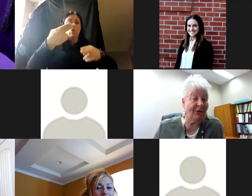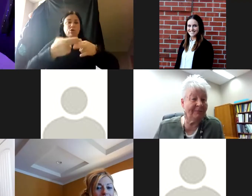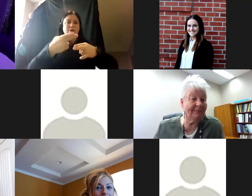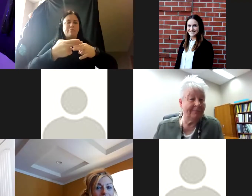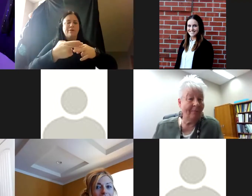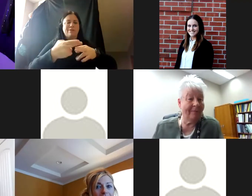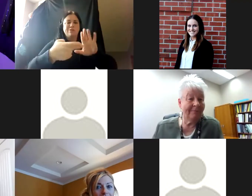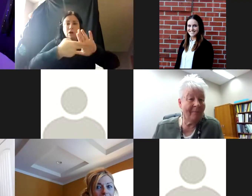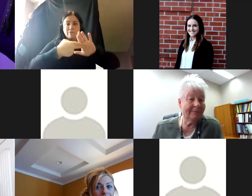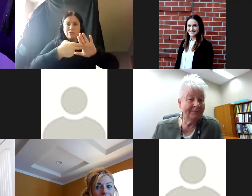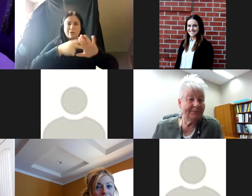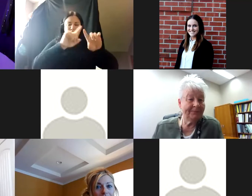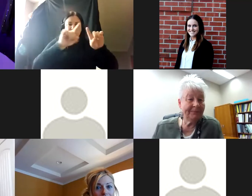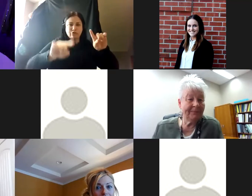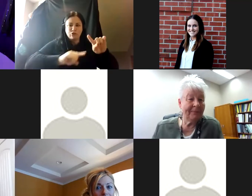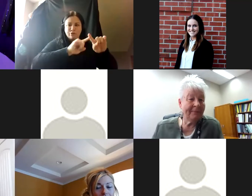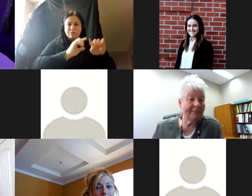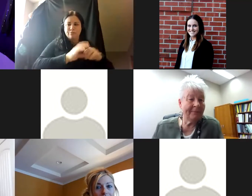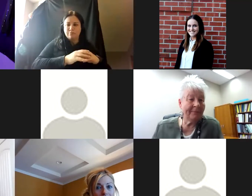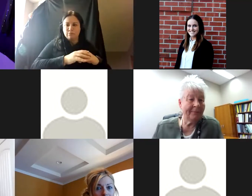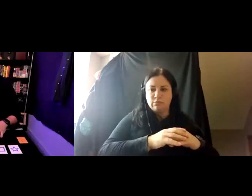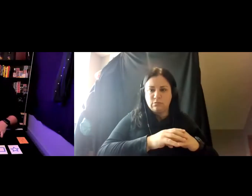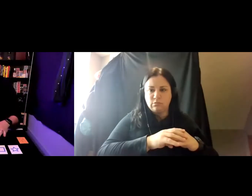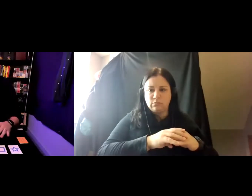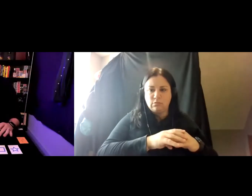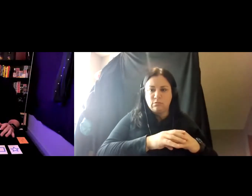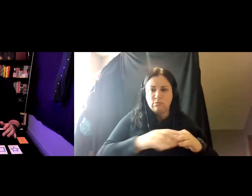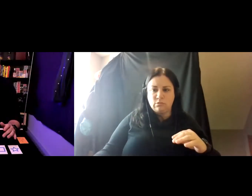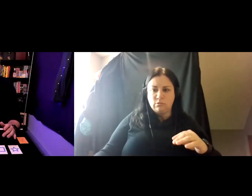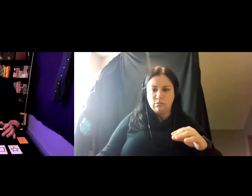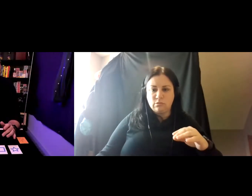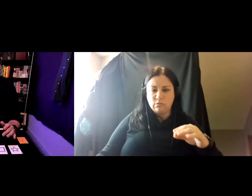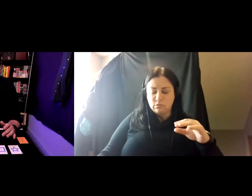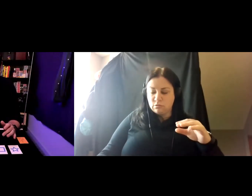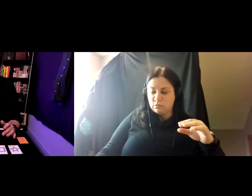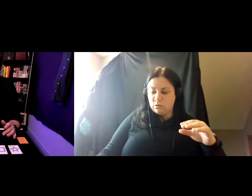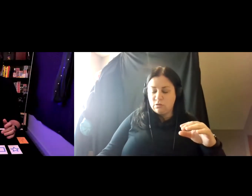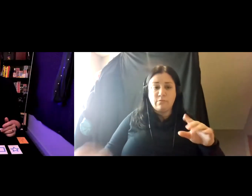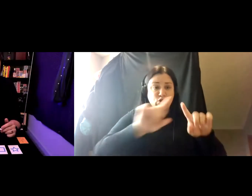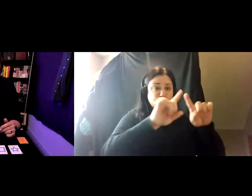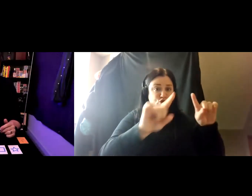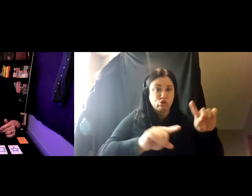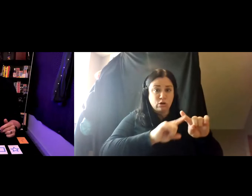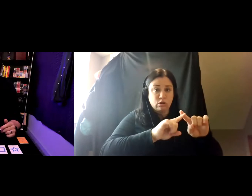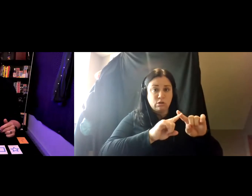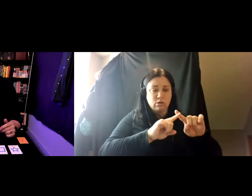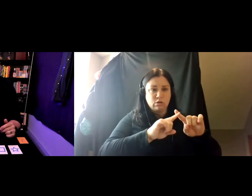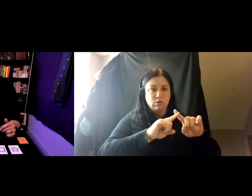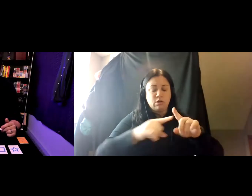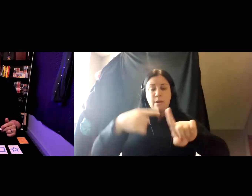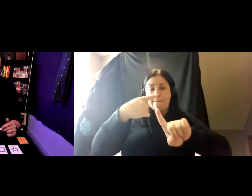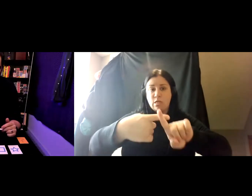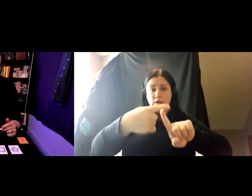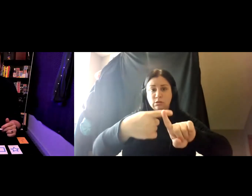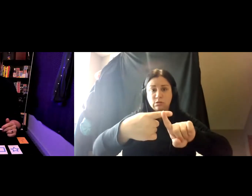the circle. Got it. Okay, so well, I can't change that, but there's a circle. Okay, There's a plus